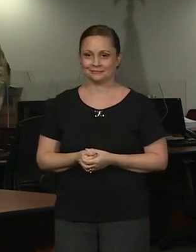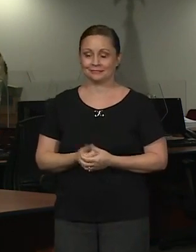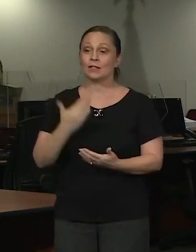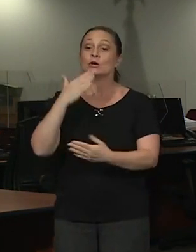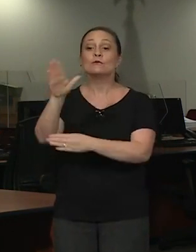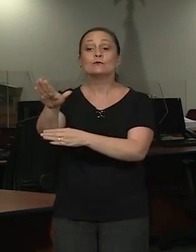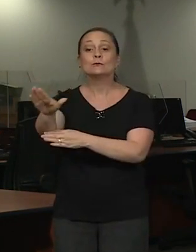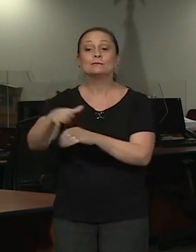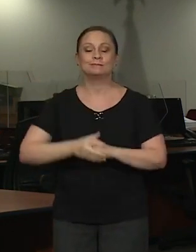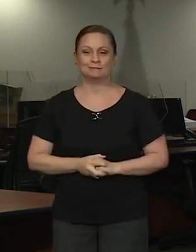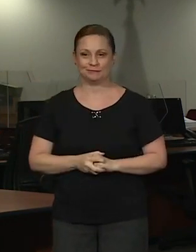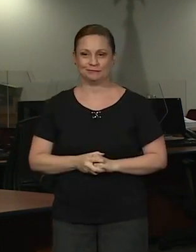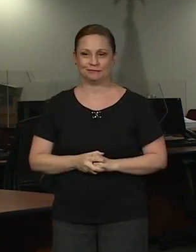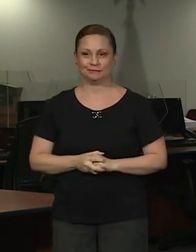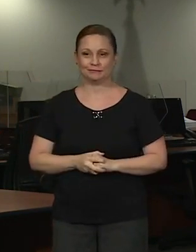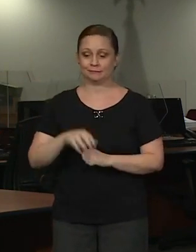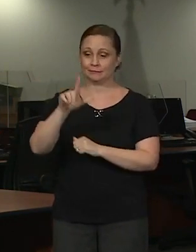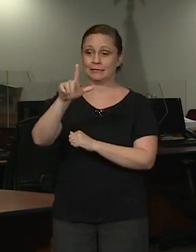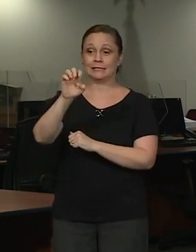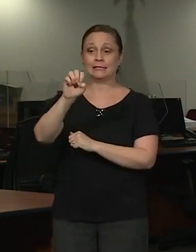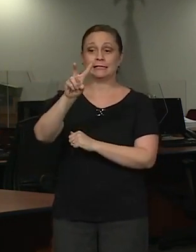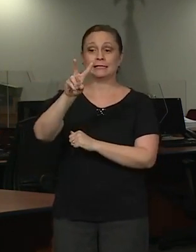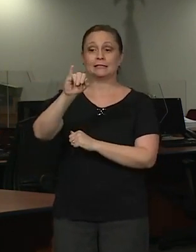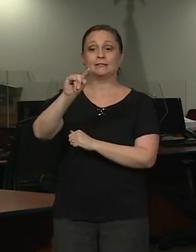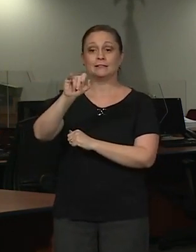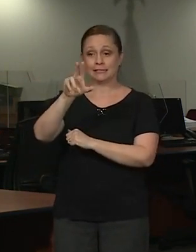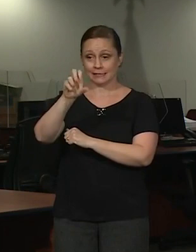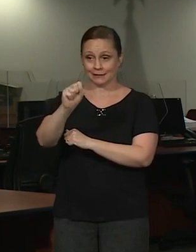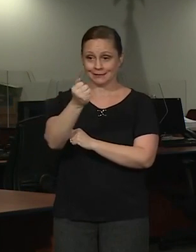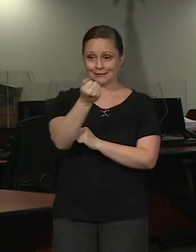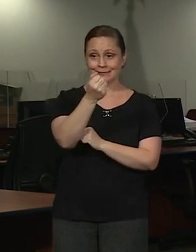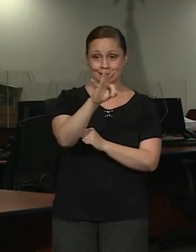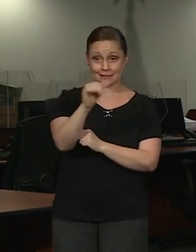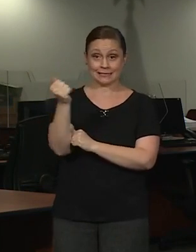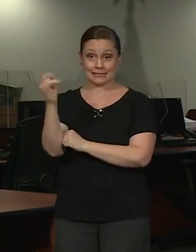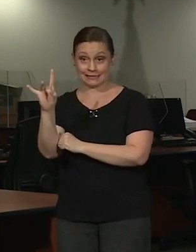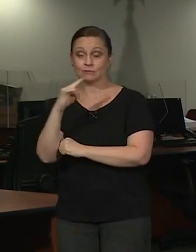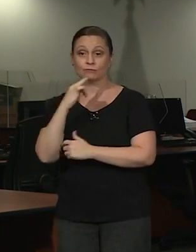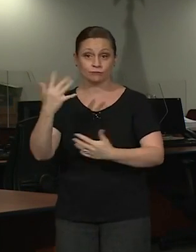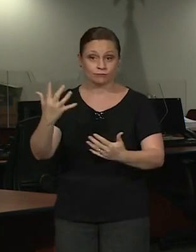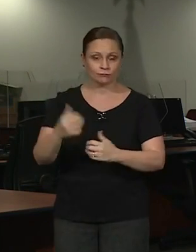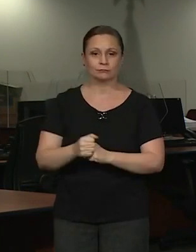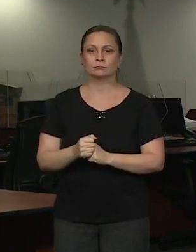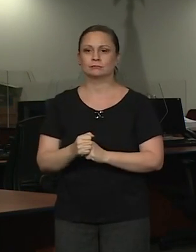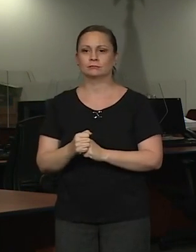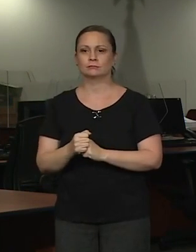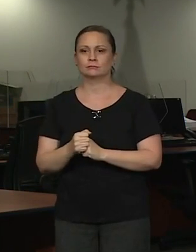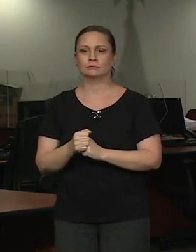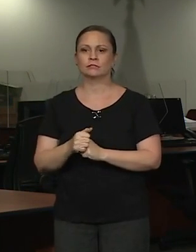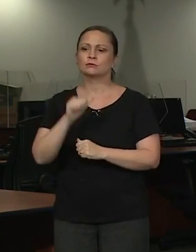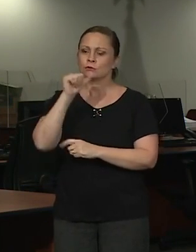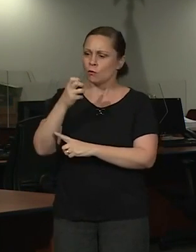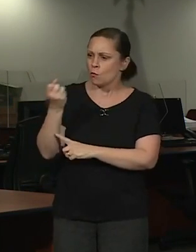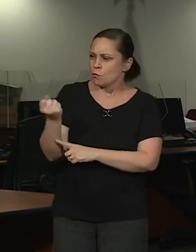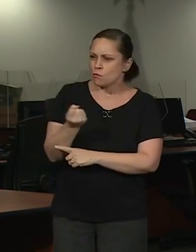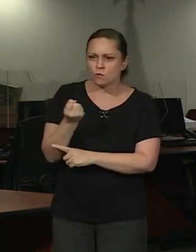Good afternoon. Leviticus 19:18 says, "Do not bear a grudge